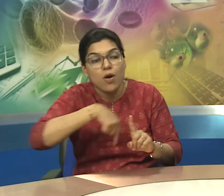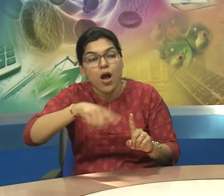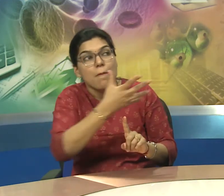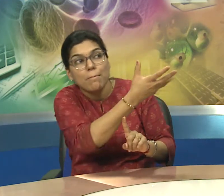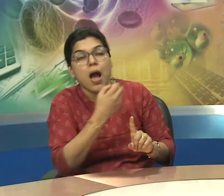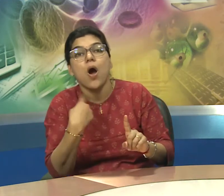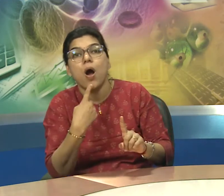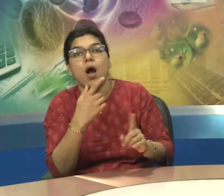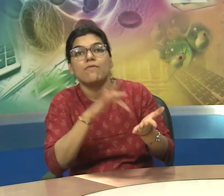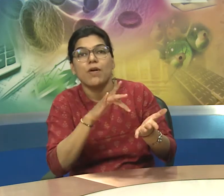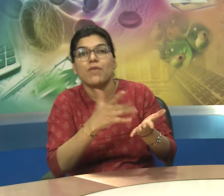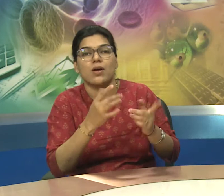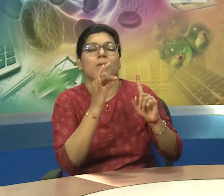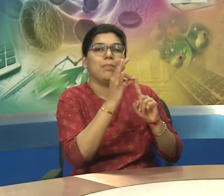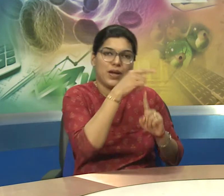producer or